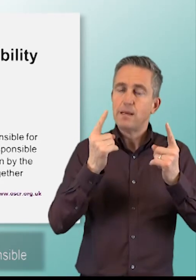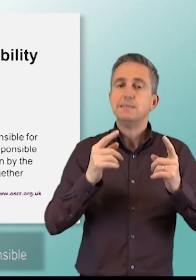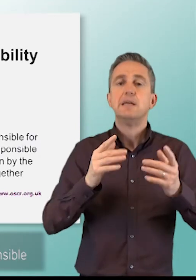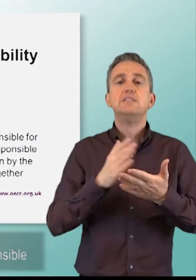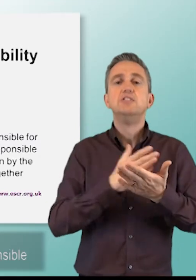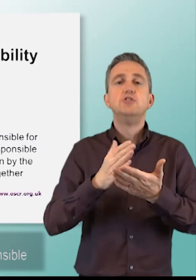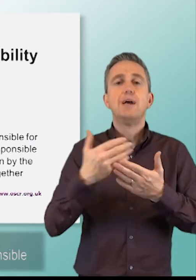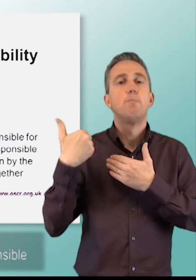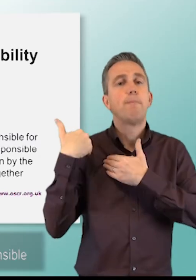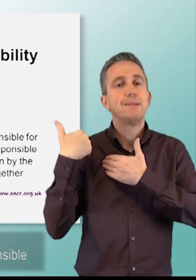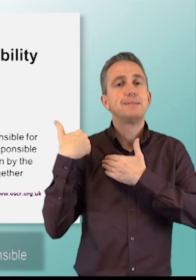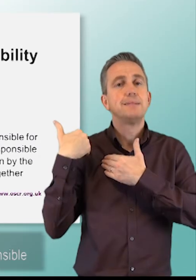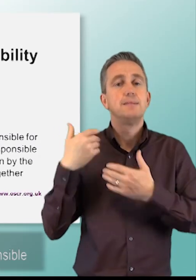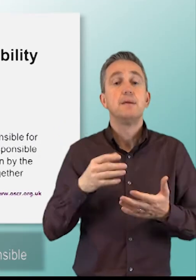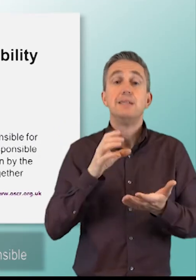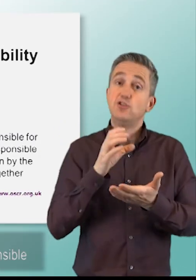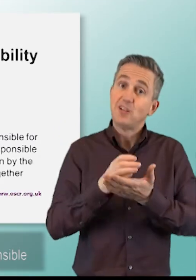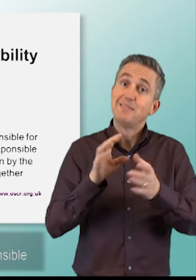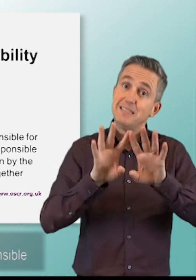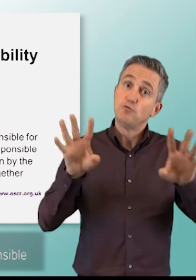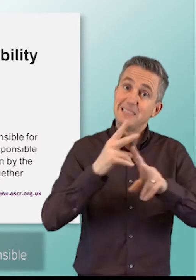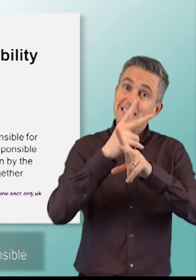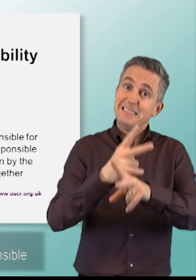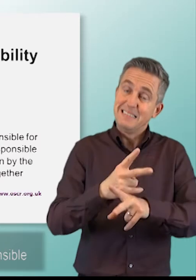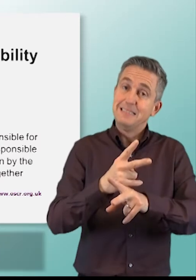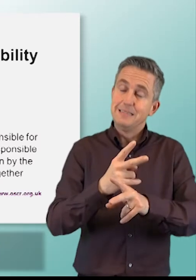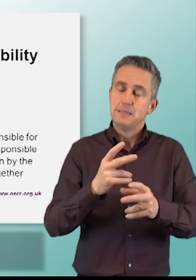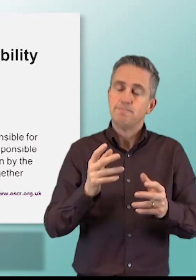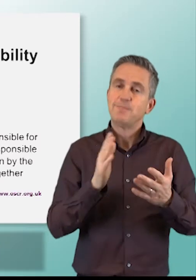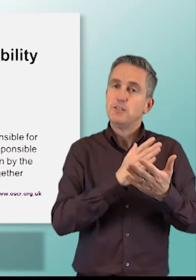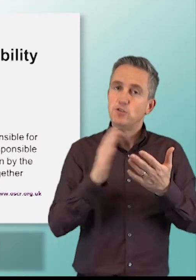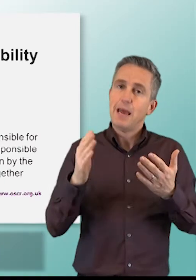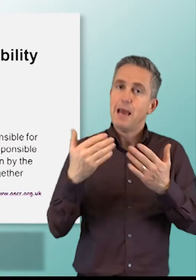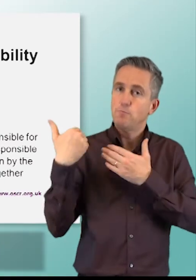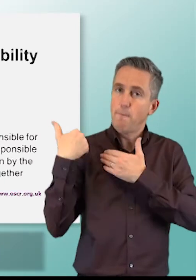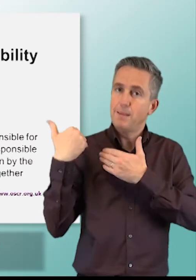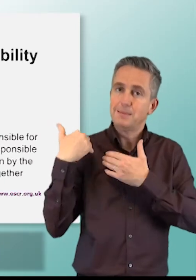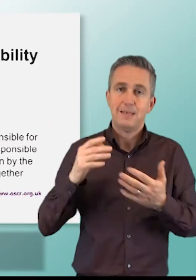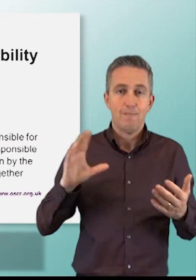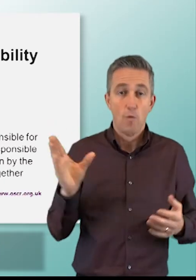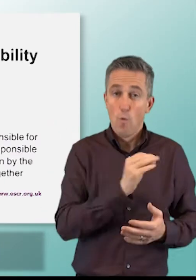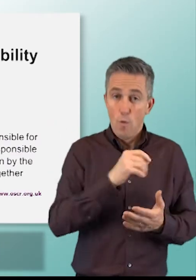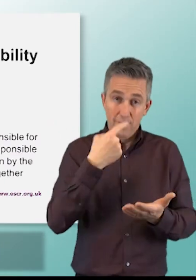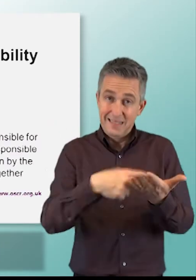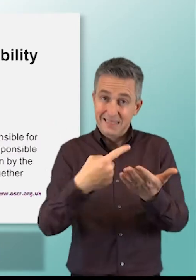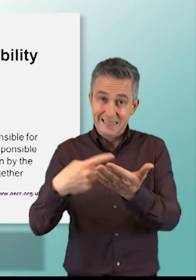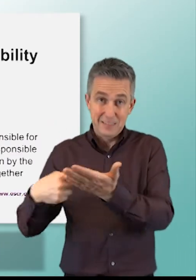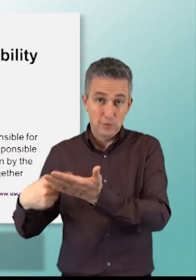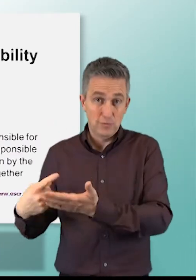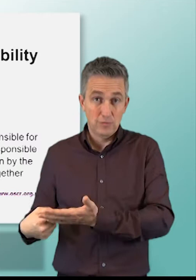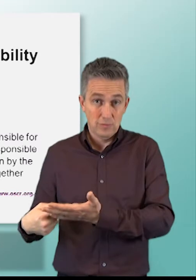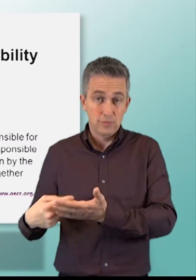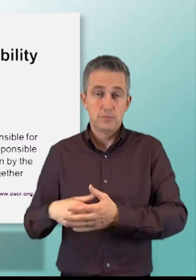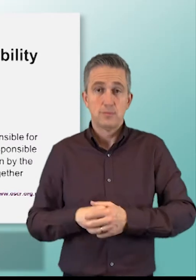collective responsibility. Because all charity trustees are responsible for the actions of the charity and the decisions that are taken within